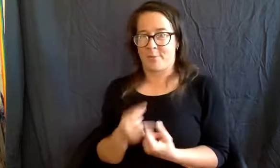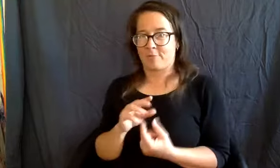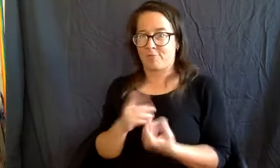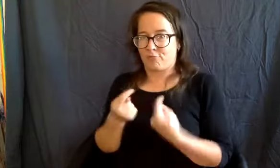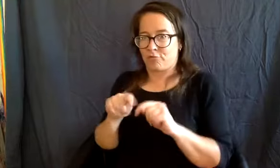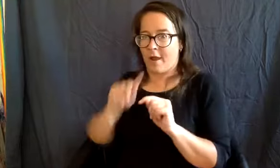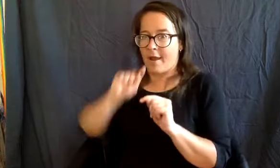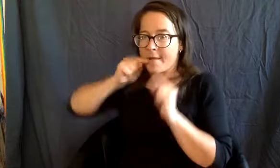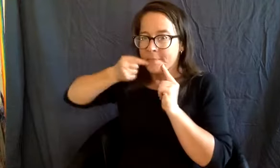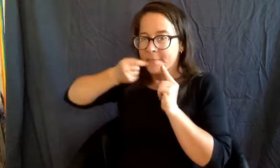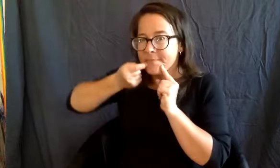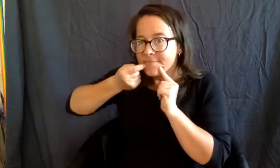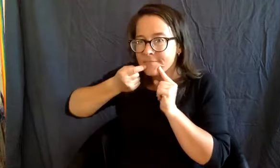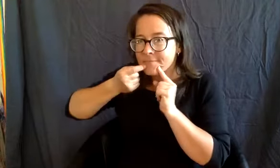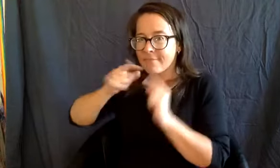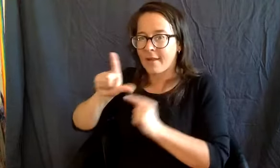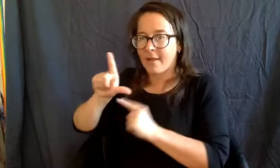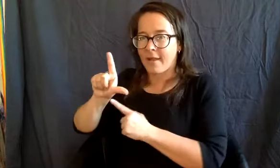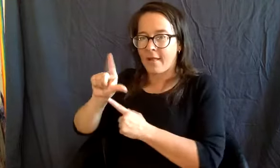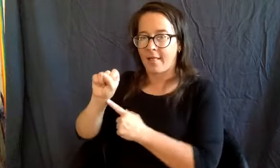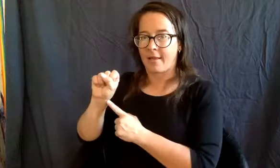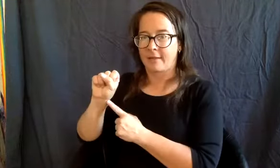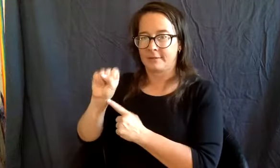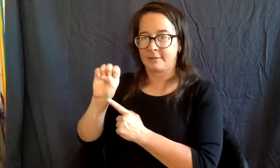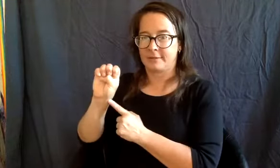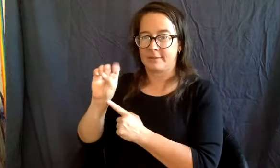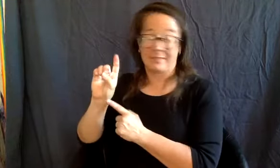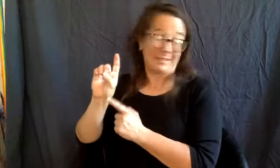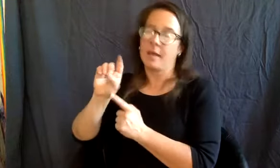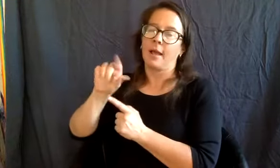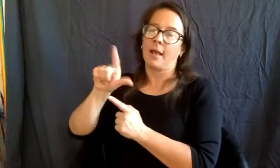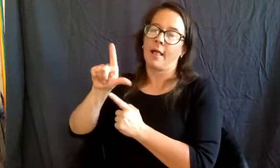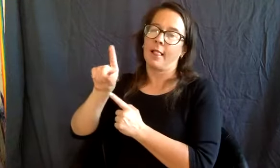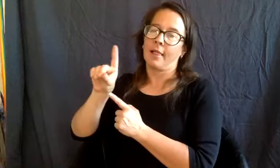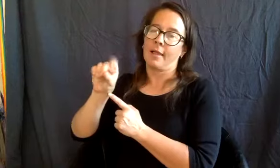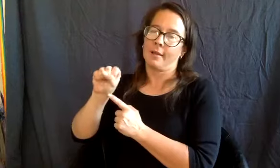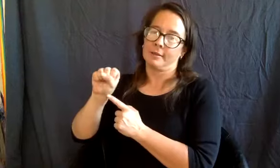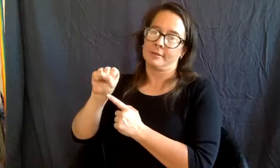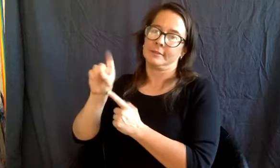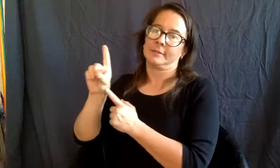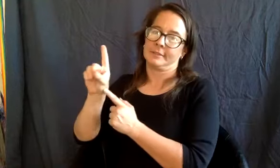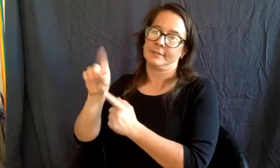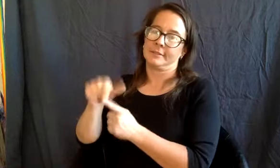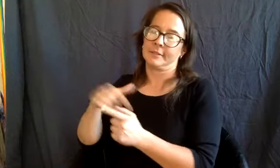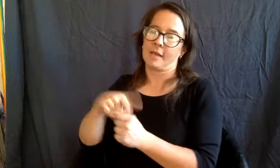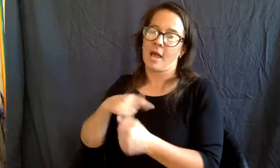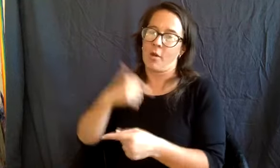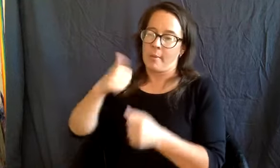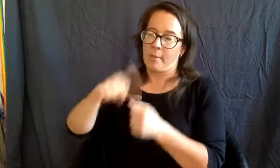Alcoholics Anonymous. But around the age of 12 is when I started experimenting with drugs. I remember my parents